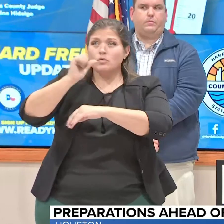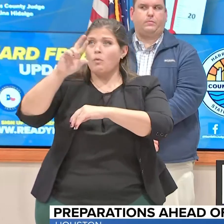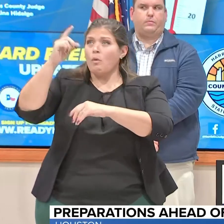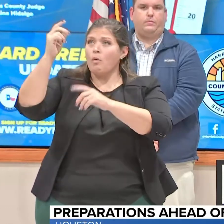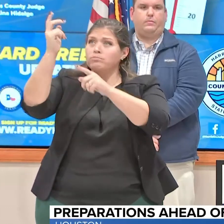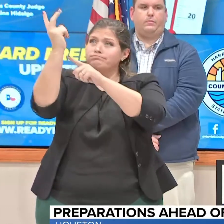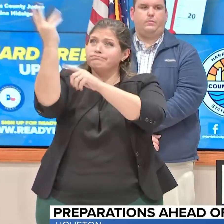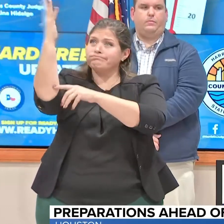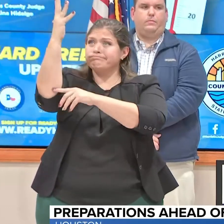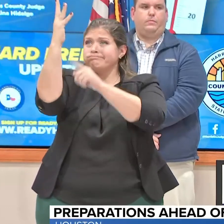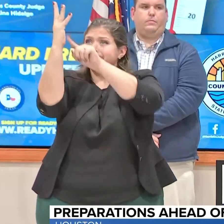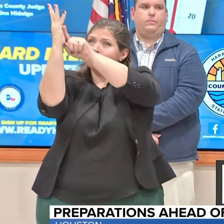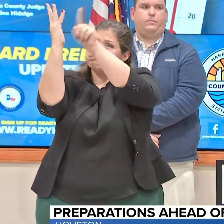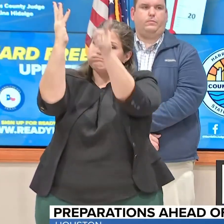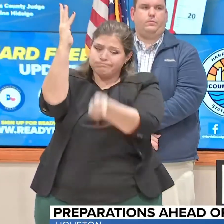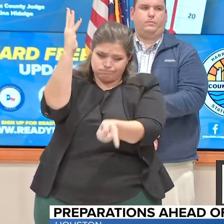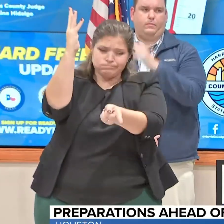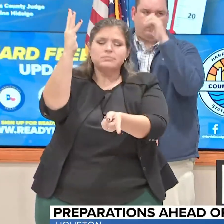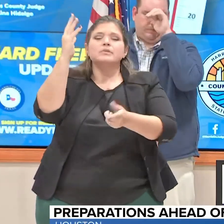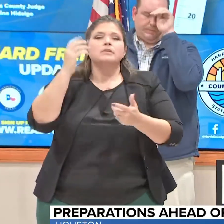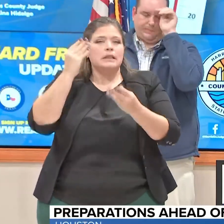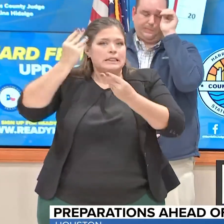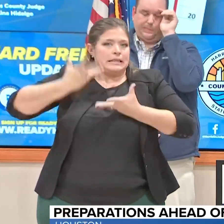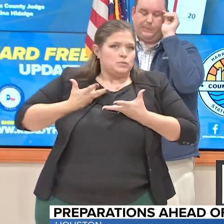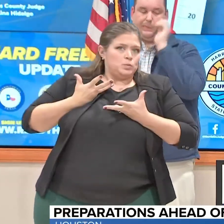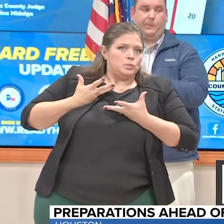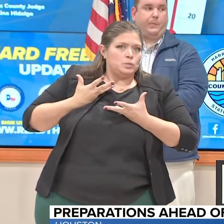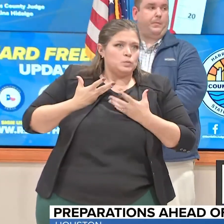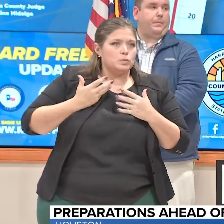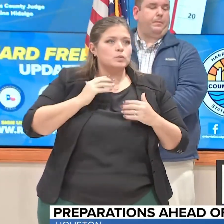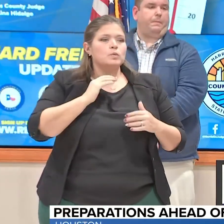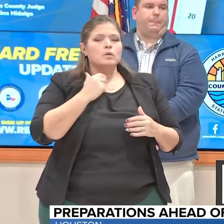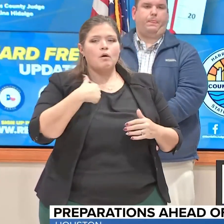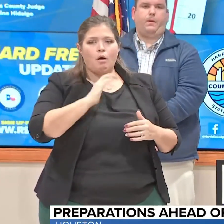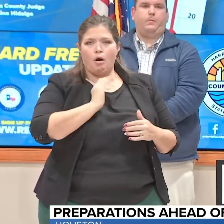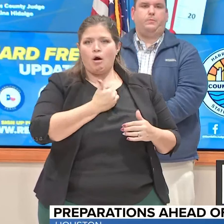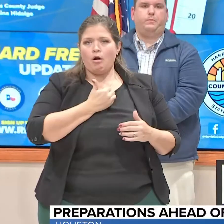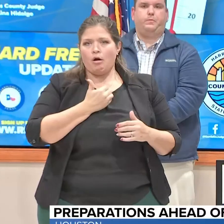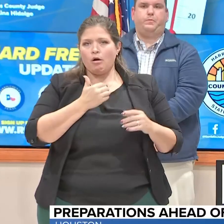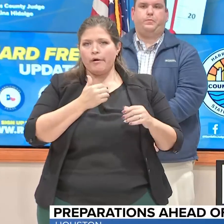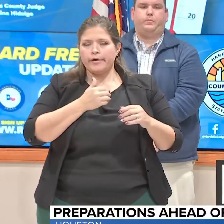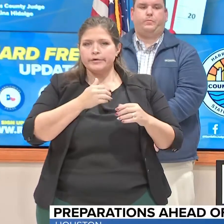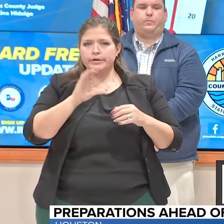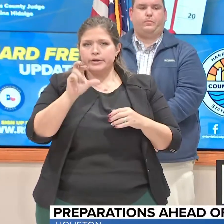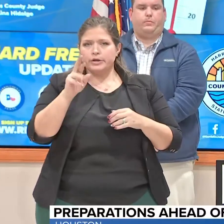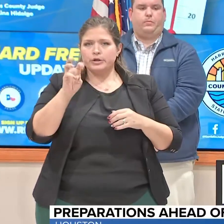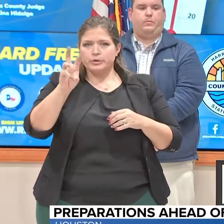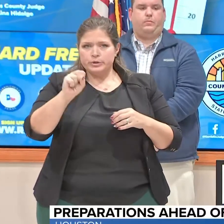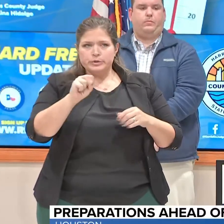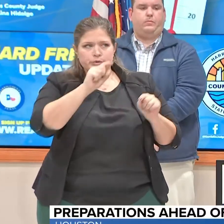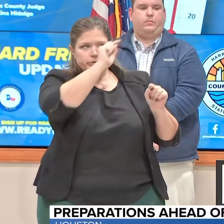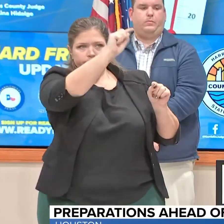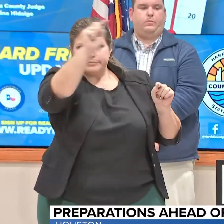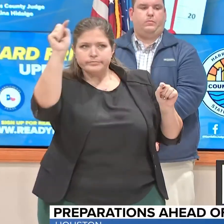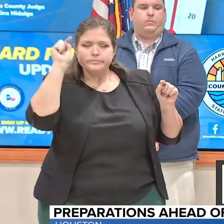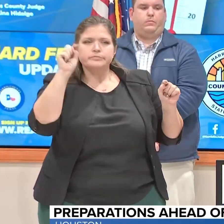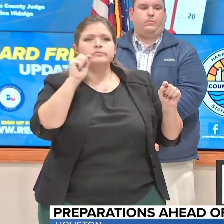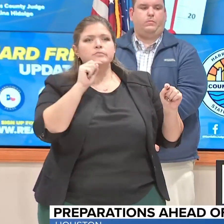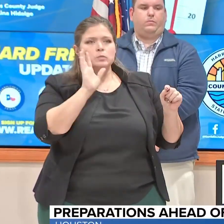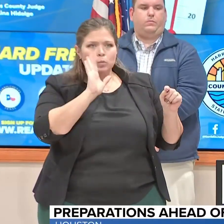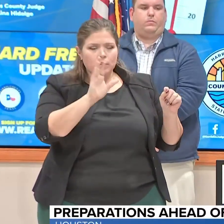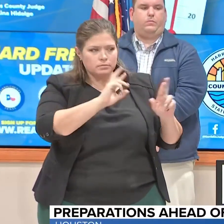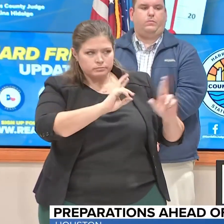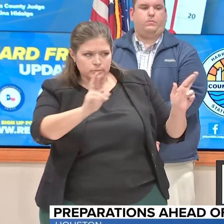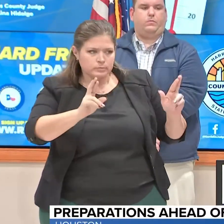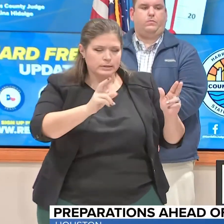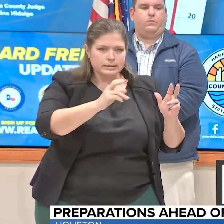let us know. Our crews will be out there. Carol Haddock, Director of Public Works, they'll be out